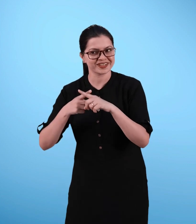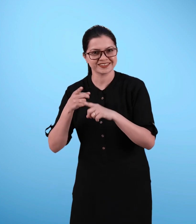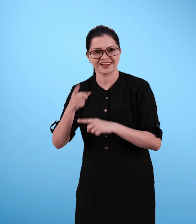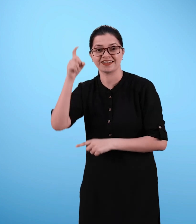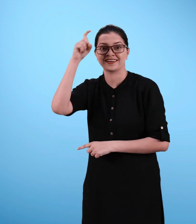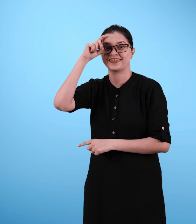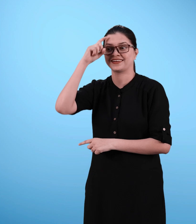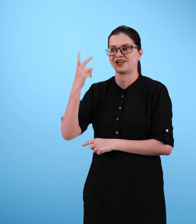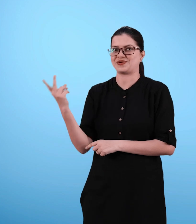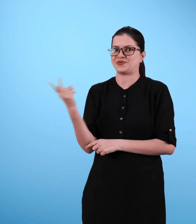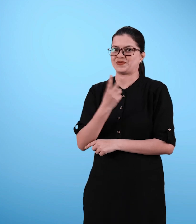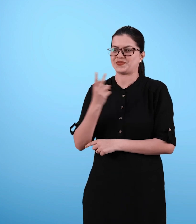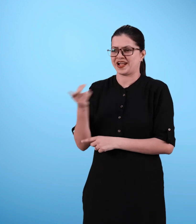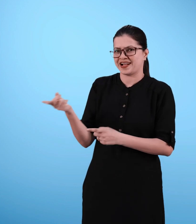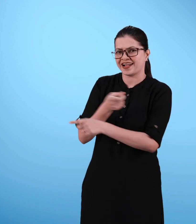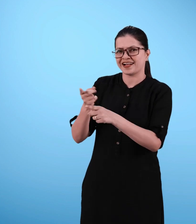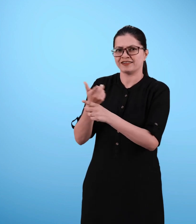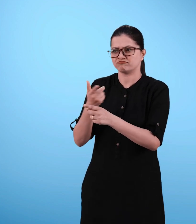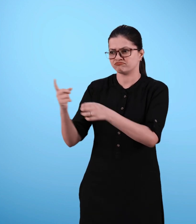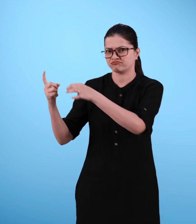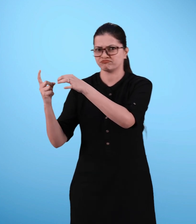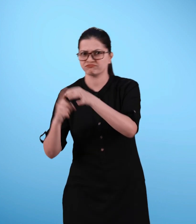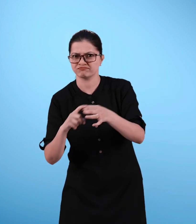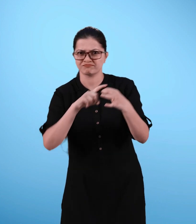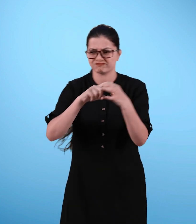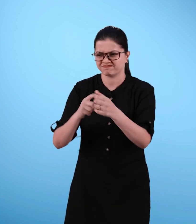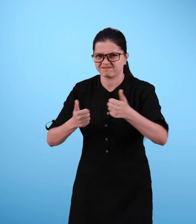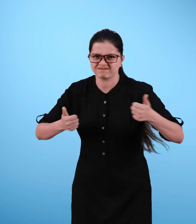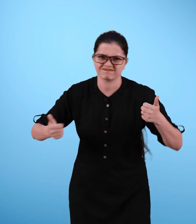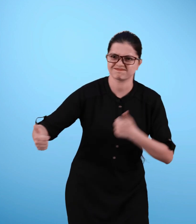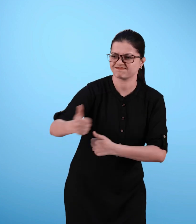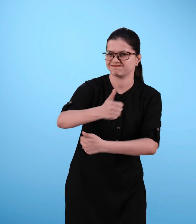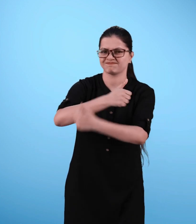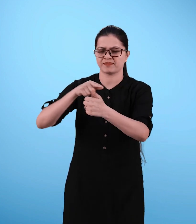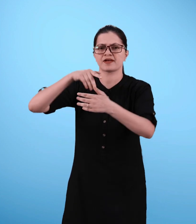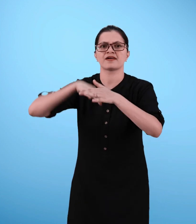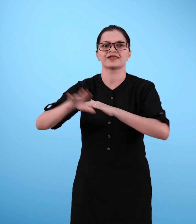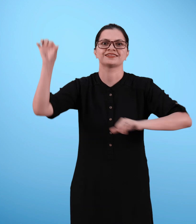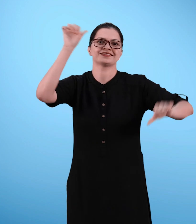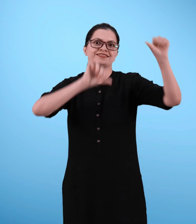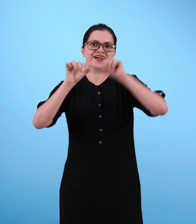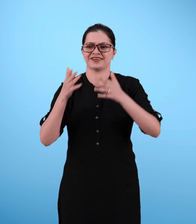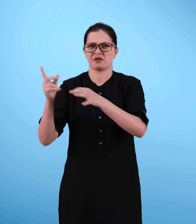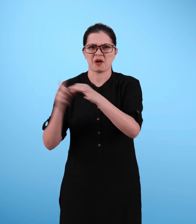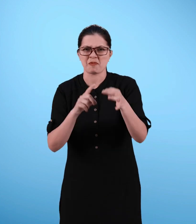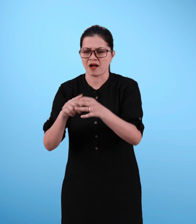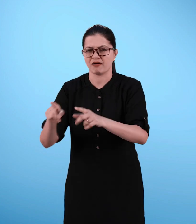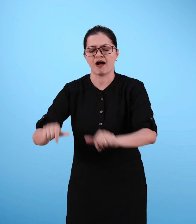science quiz Paheli competition and held Bujo at won their the school. first prize in a science quiz competition held at their